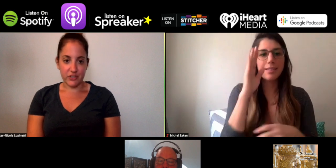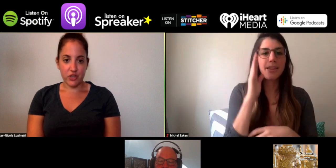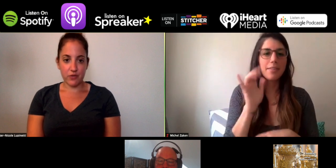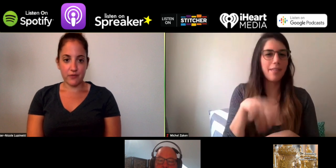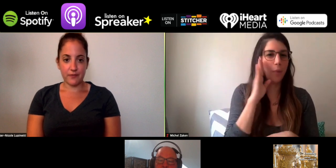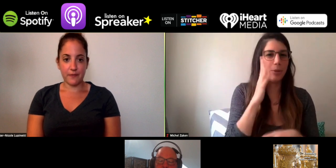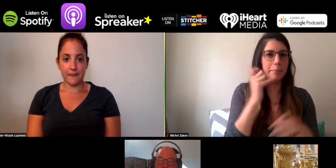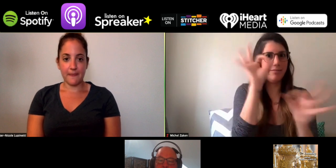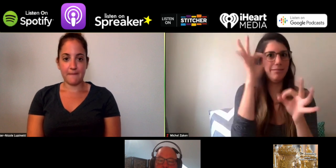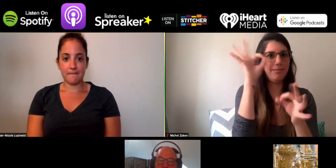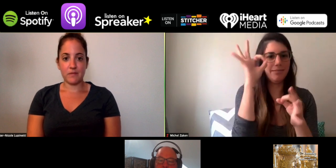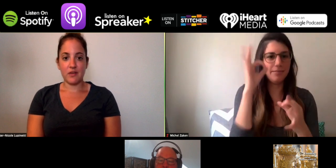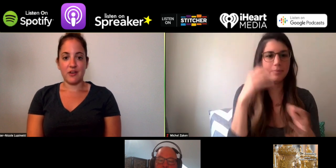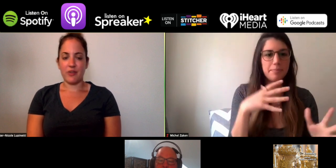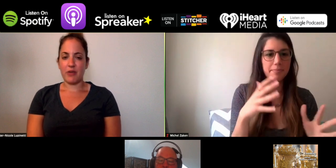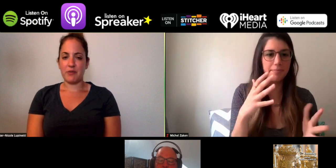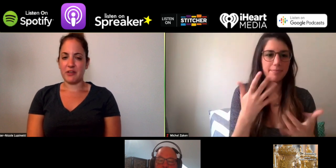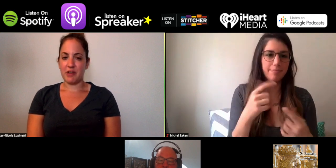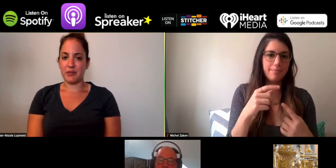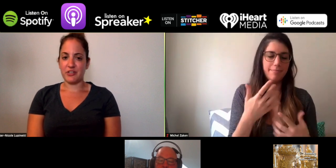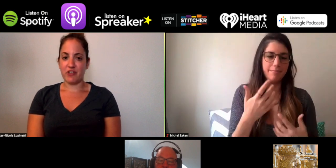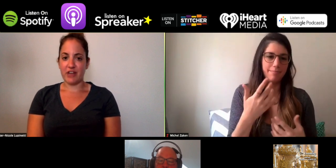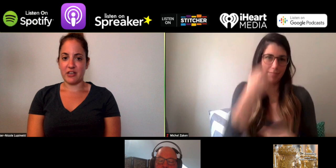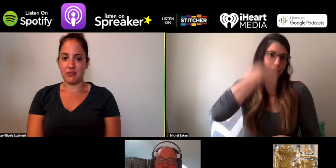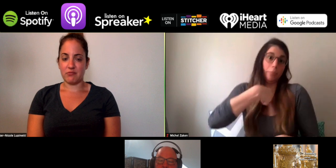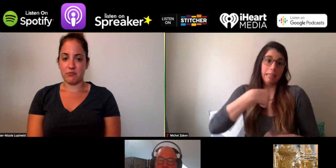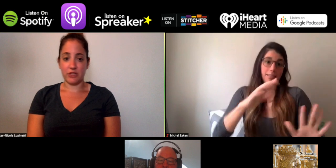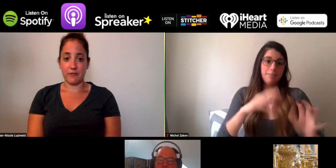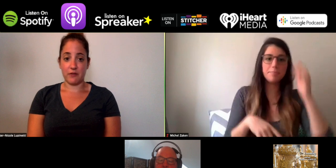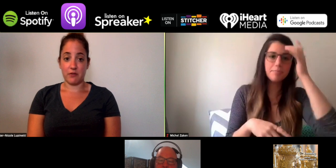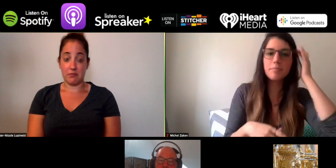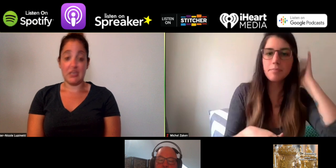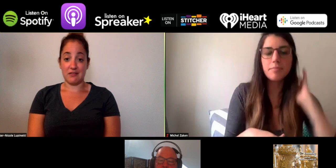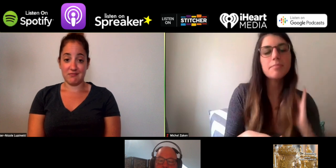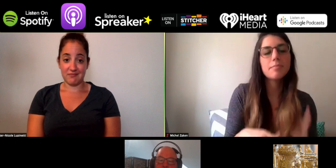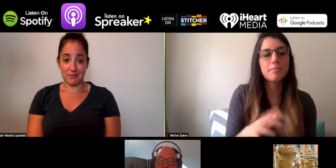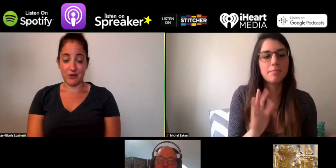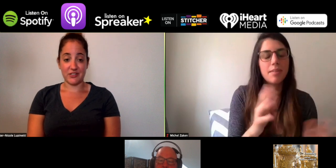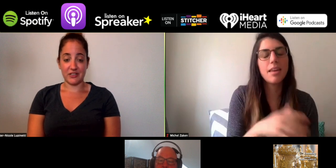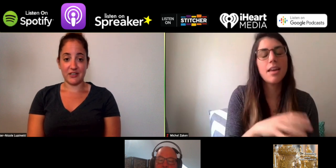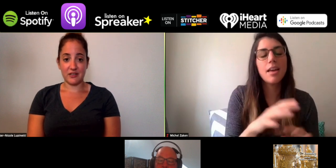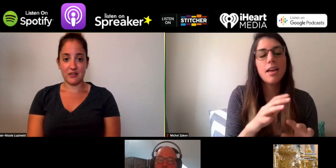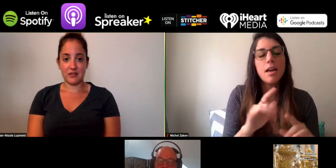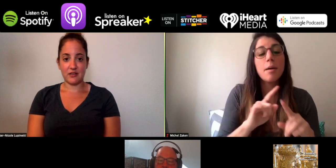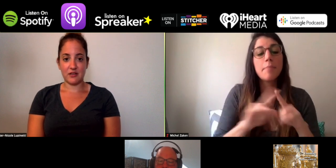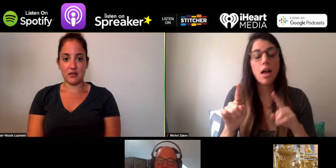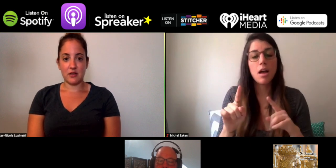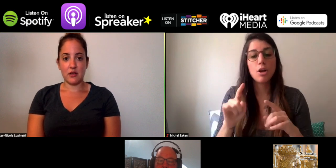TV show, you know, that would be incredibly distracting, really, for me personally.